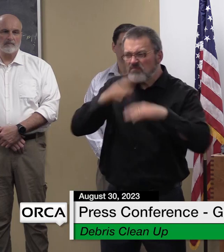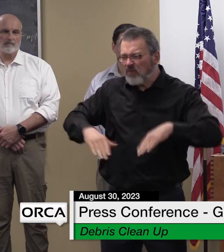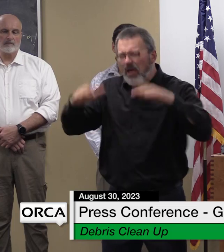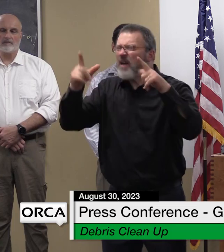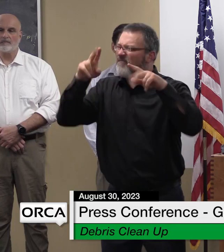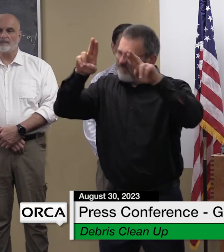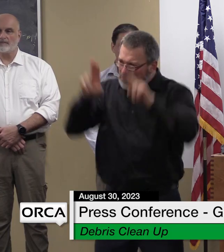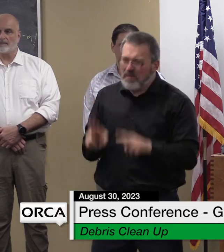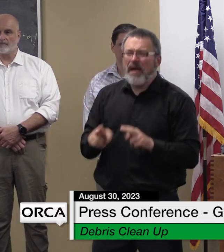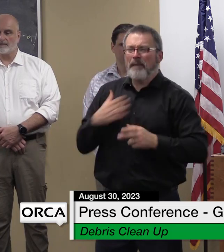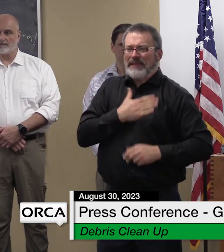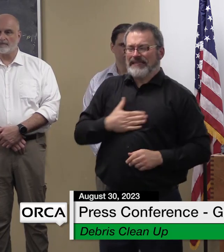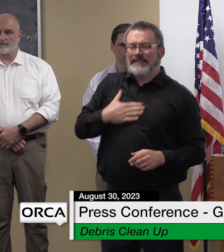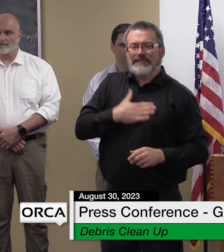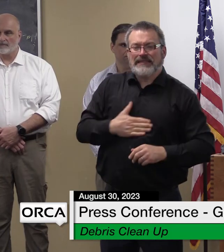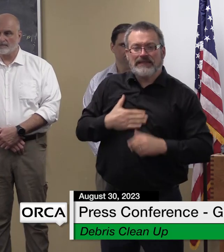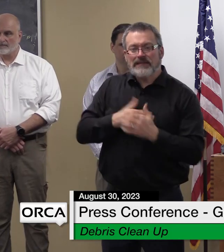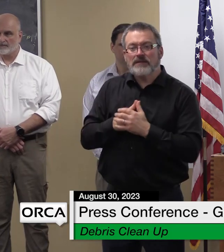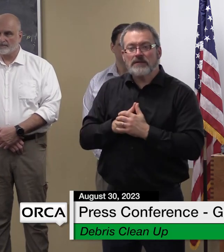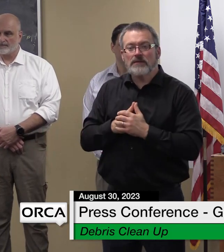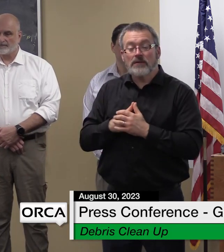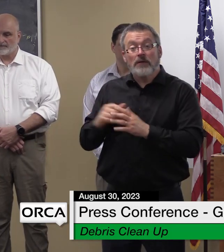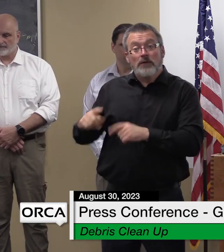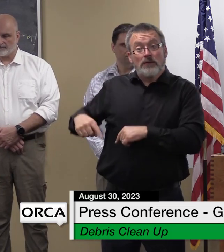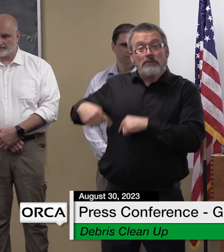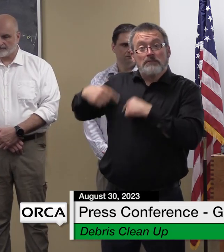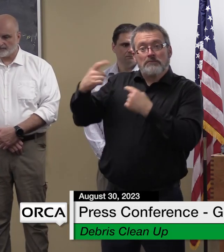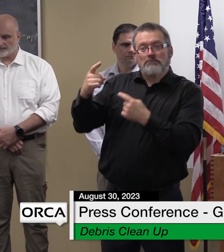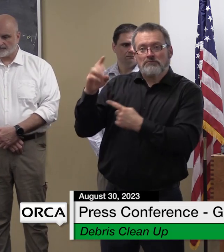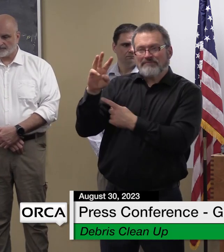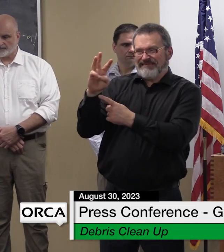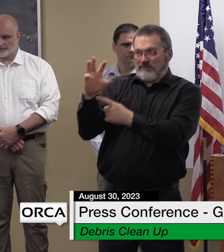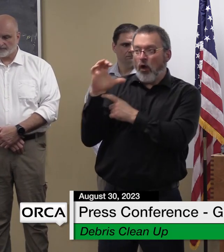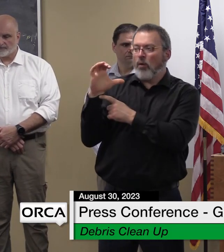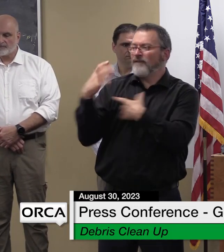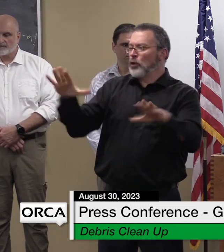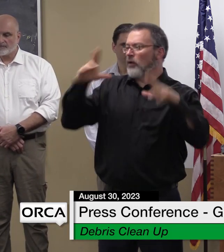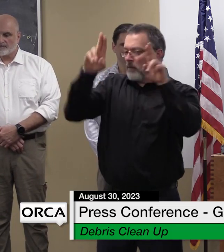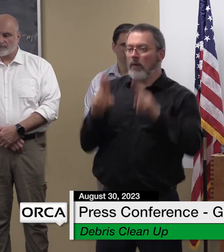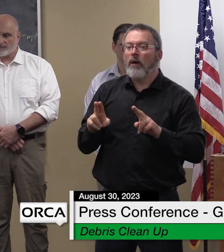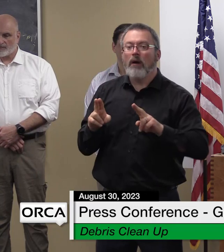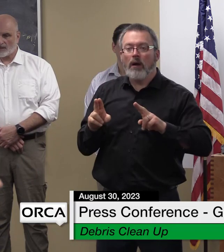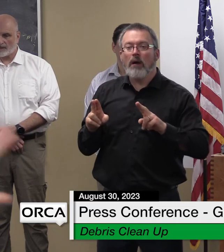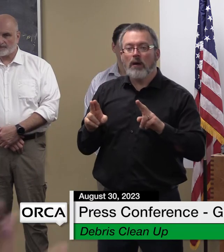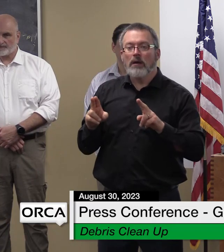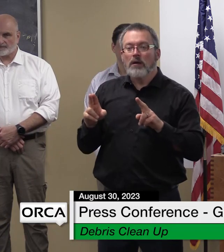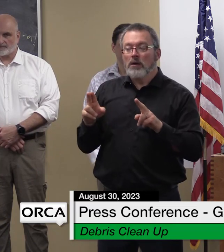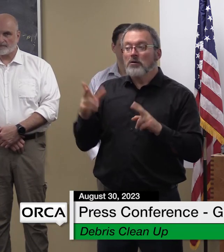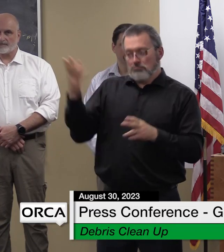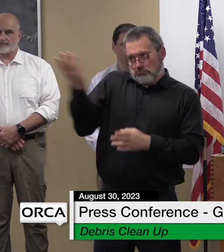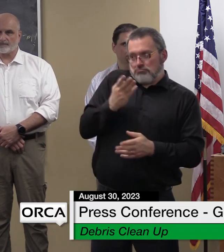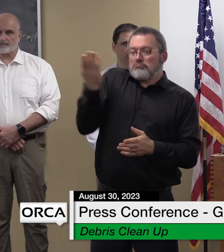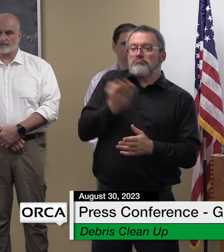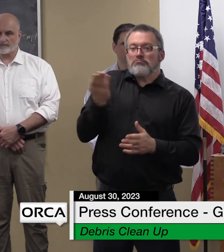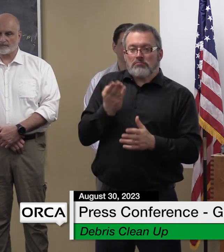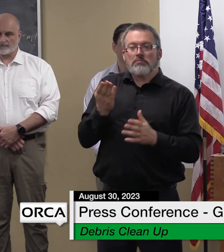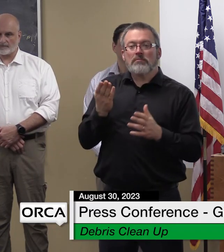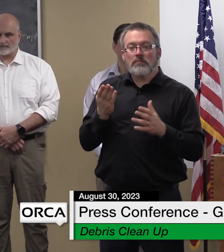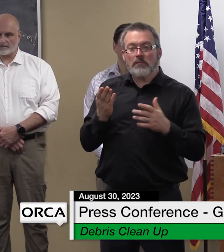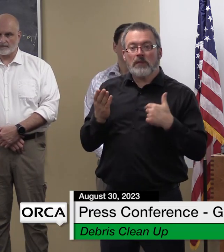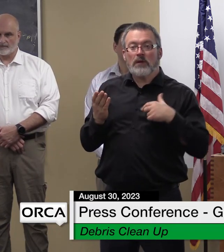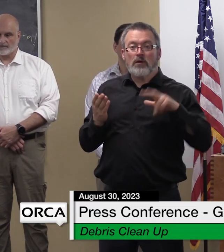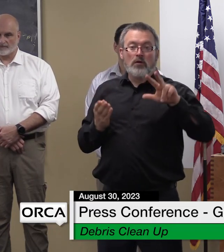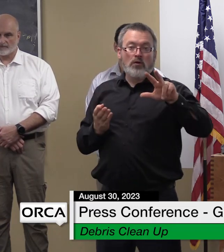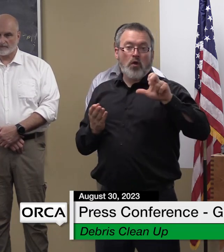To date, almost 600 applications have been formally submitted, and 392